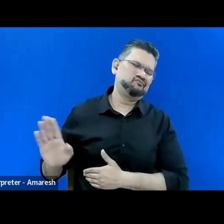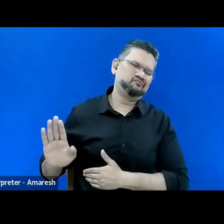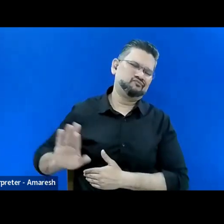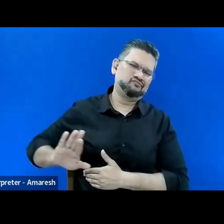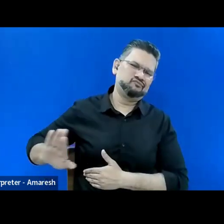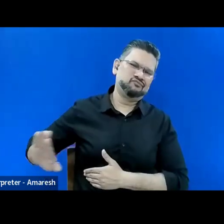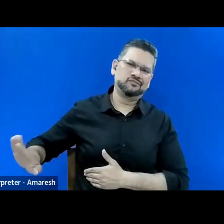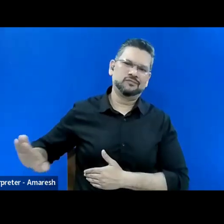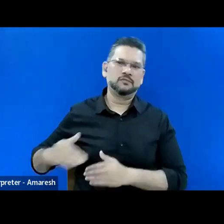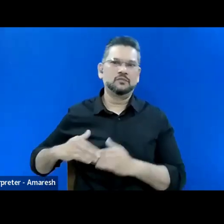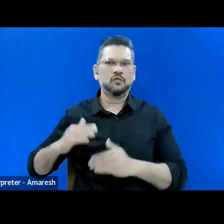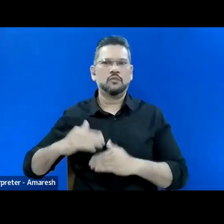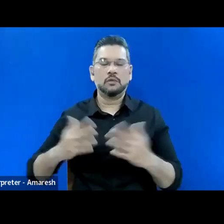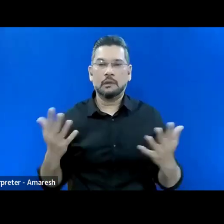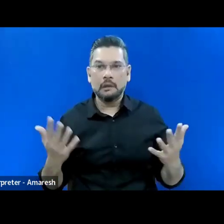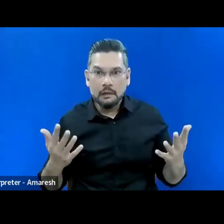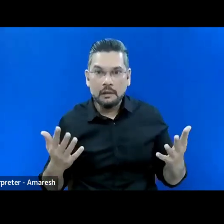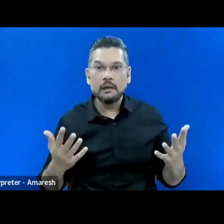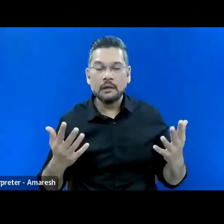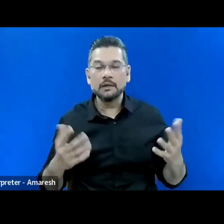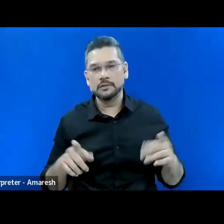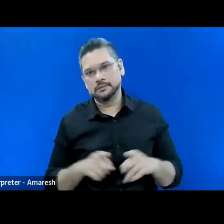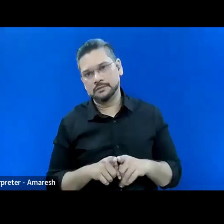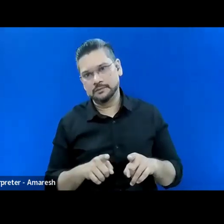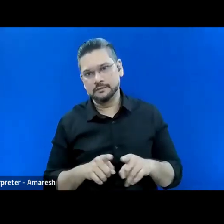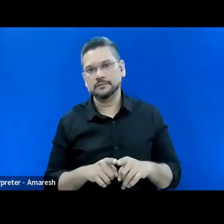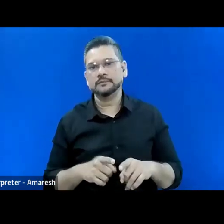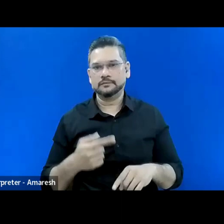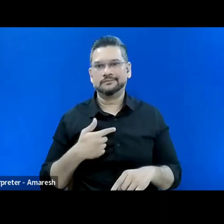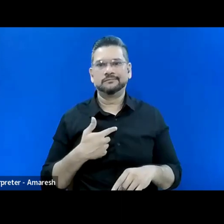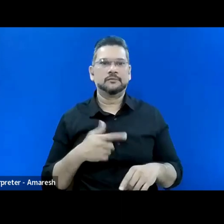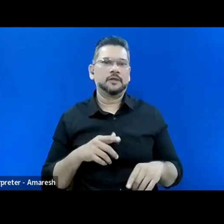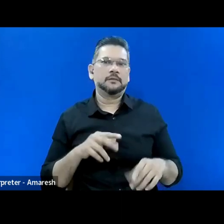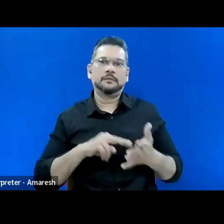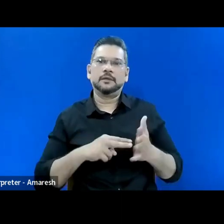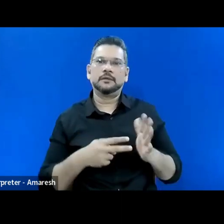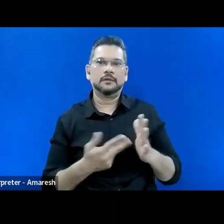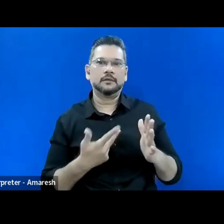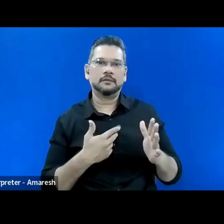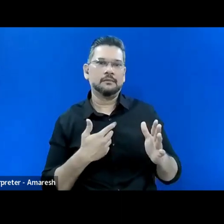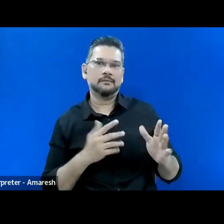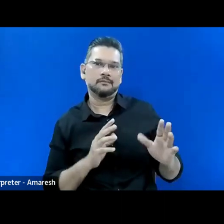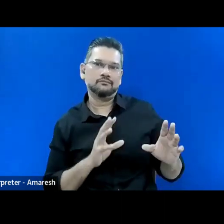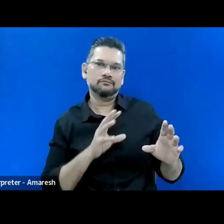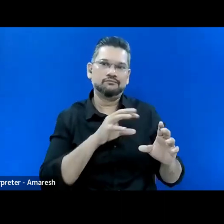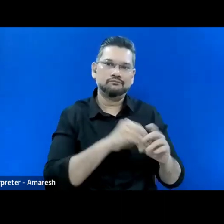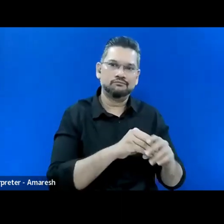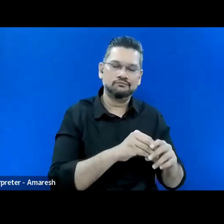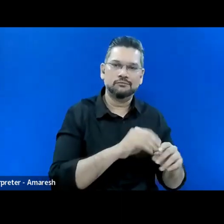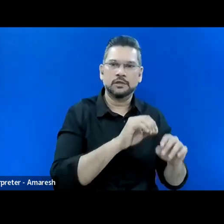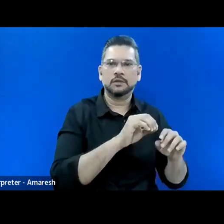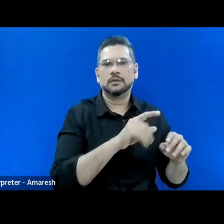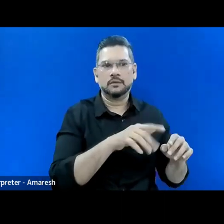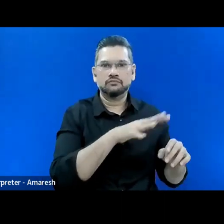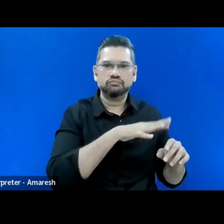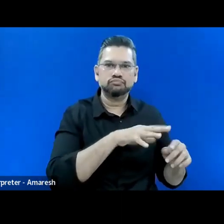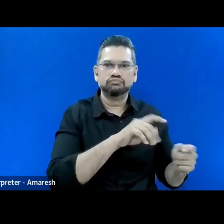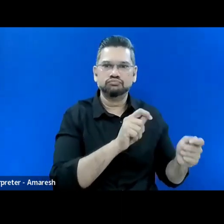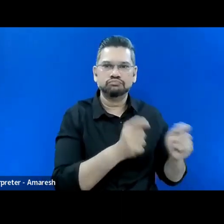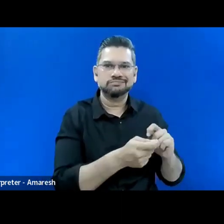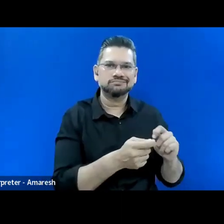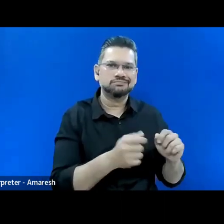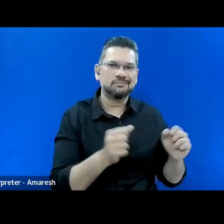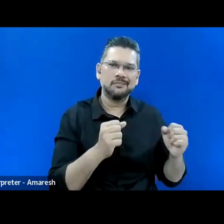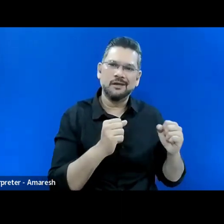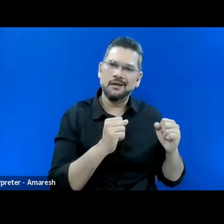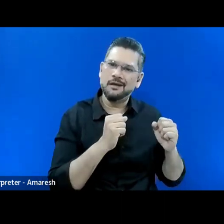psychosocial disabilities, and there, you know, even hindering us from reforming a system that actually caters to the most vulnerable people. So I hope that sort